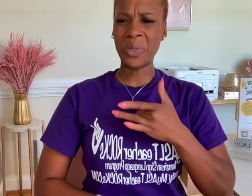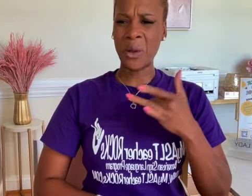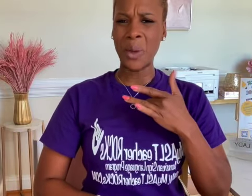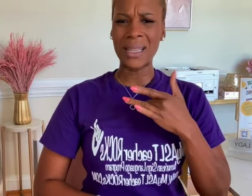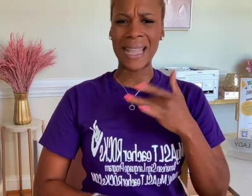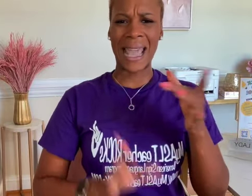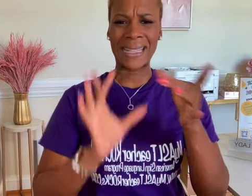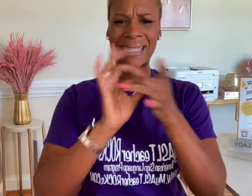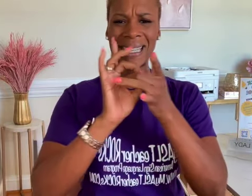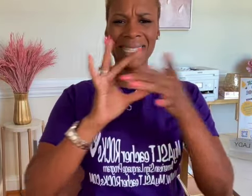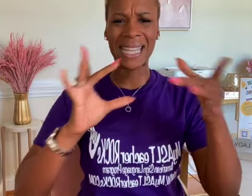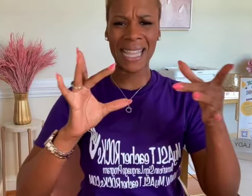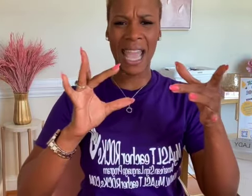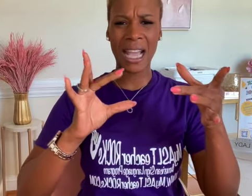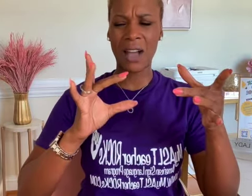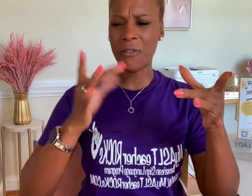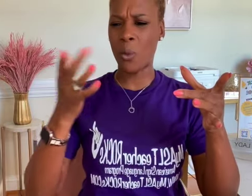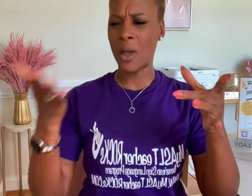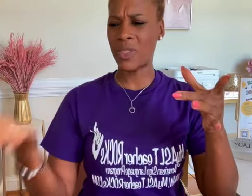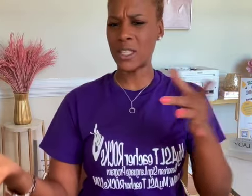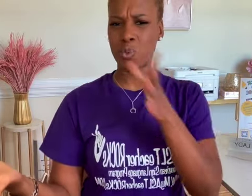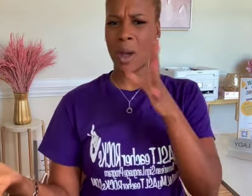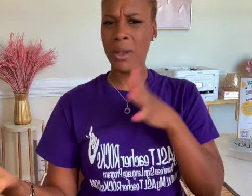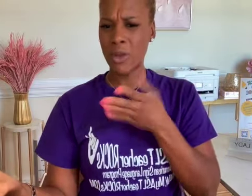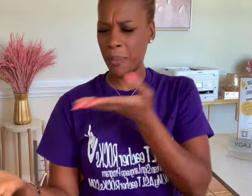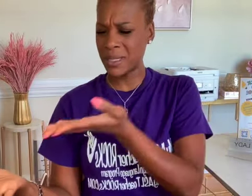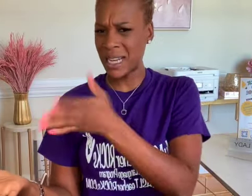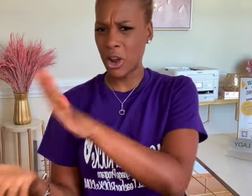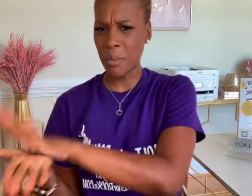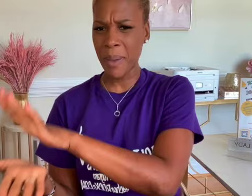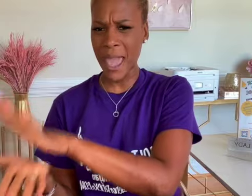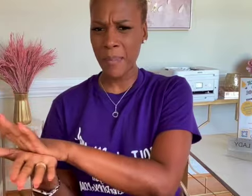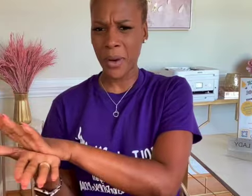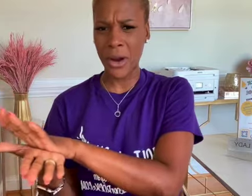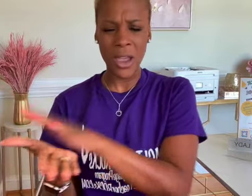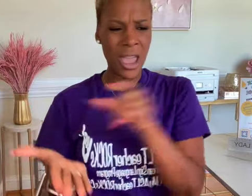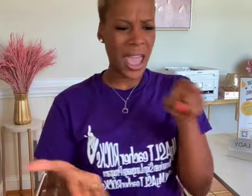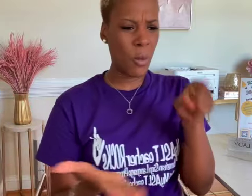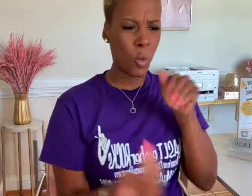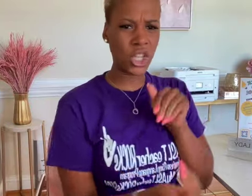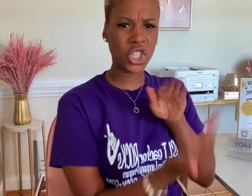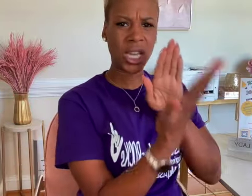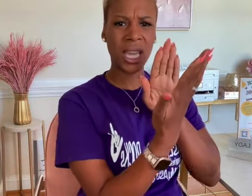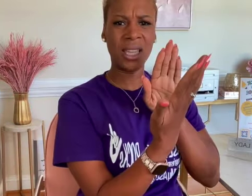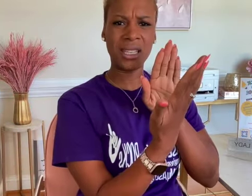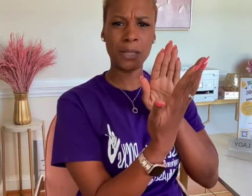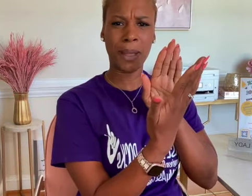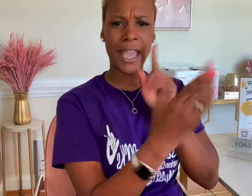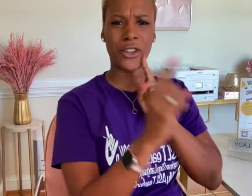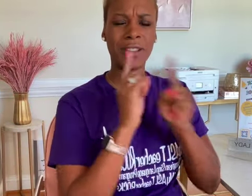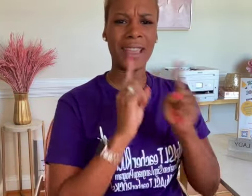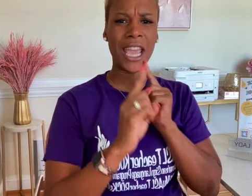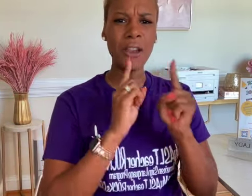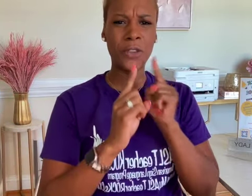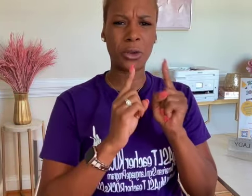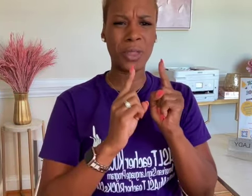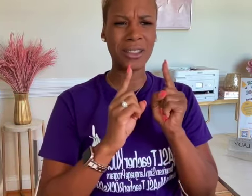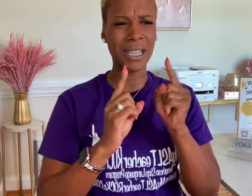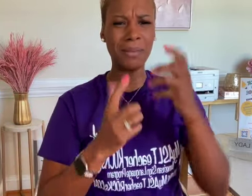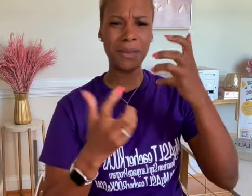was a disconnect from what this woman represented on paper and what she displayed during the interview. There seemed to